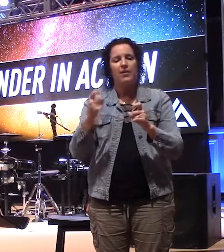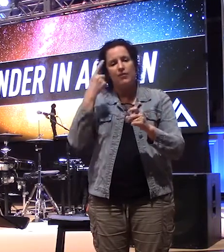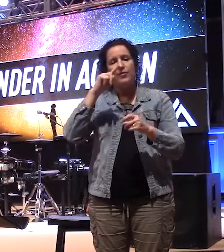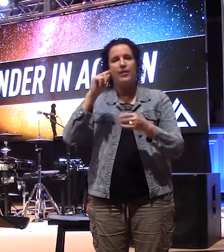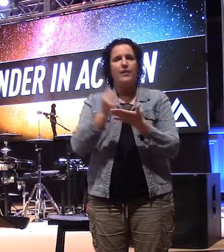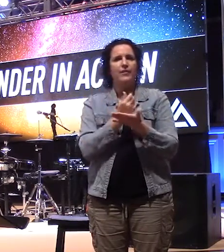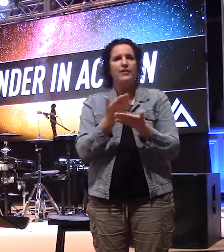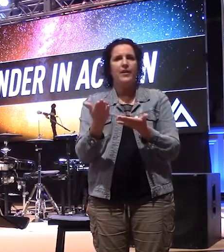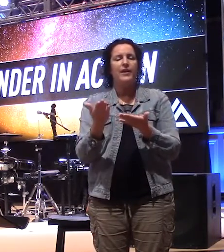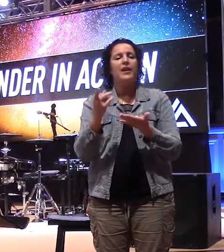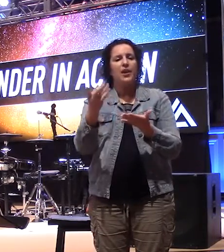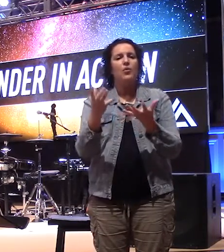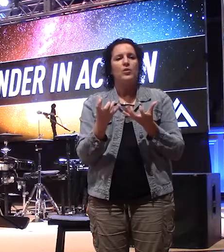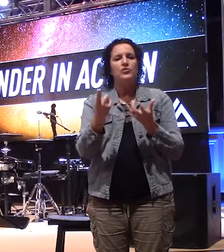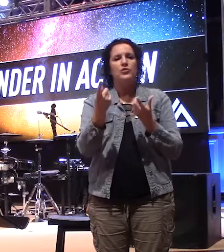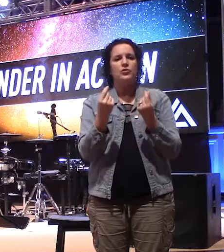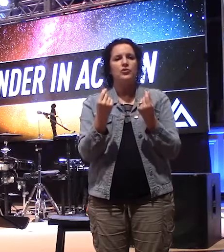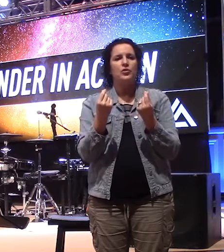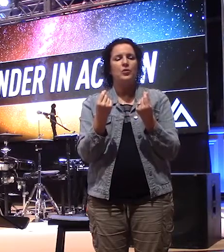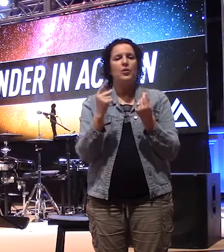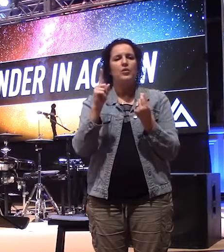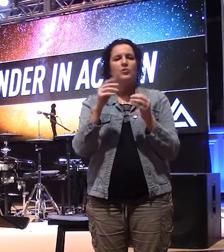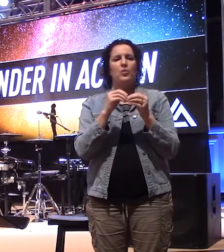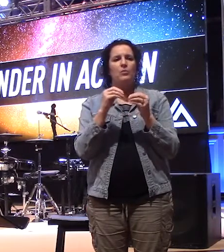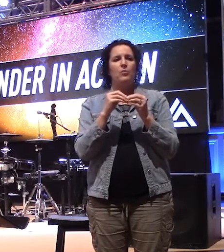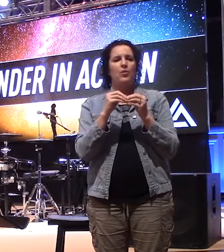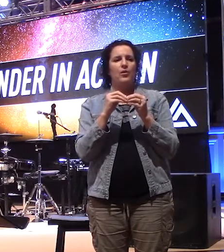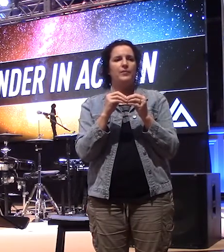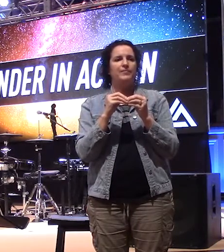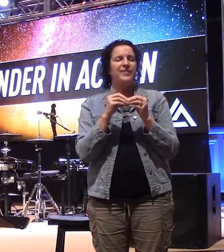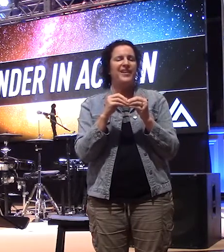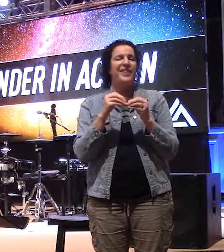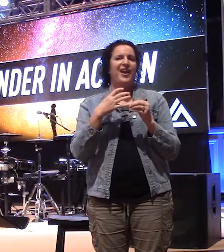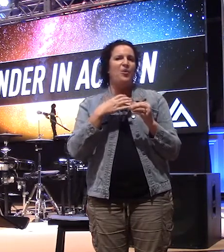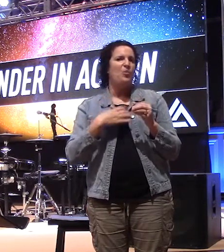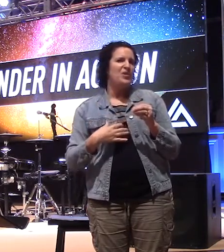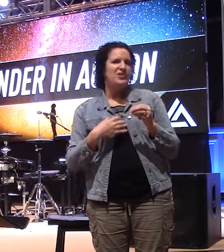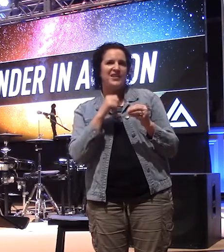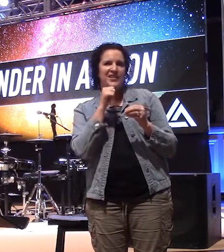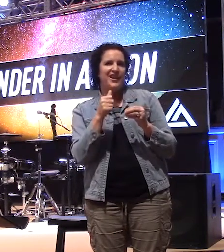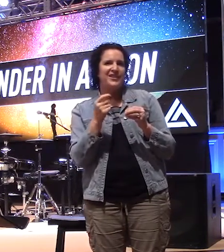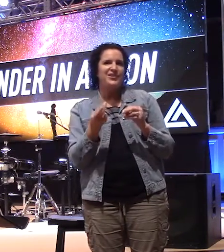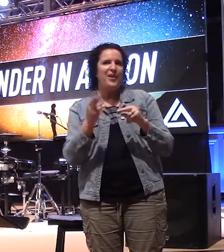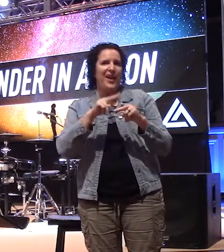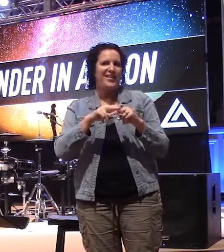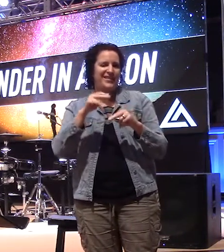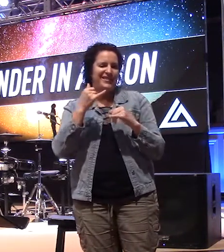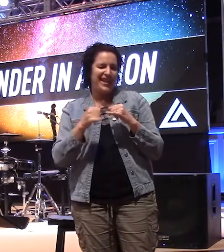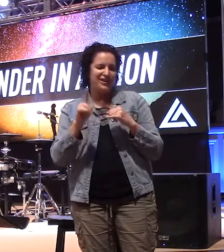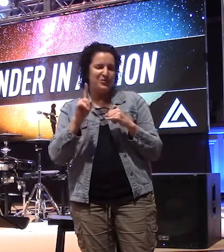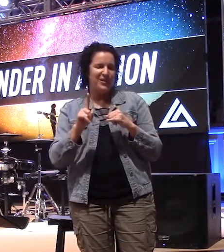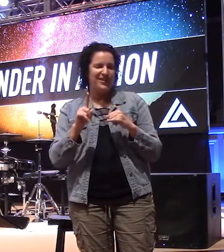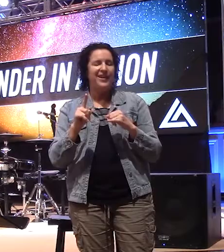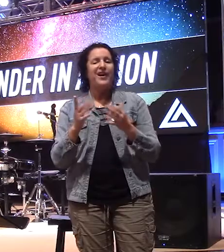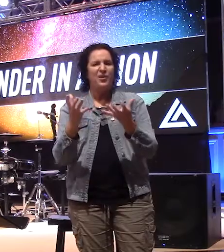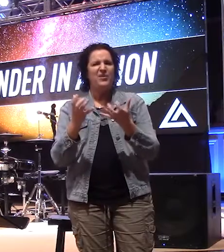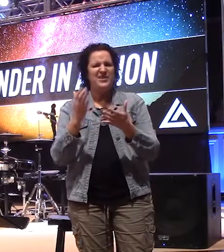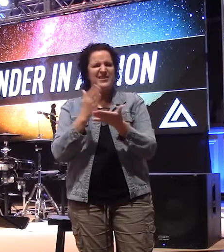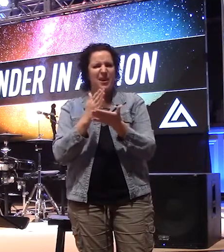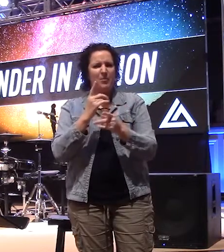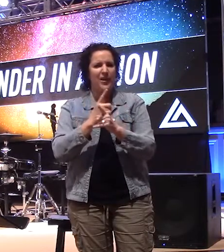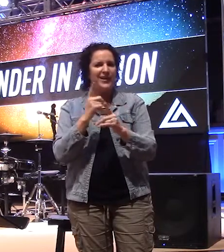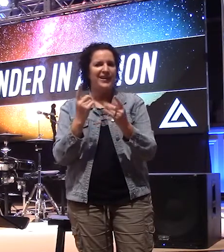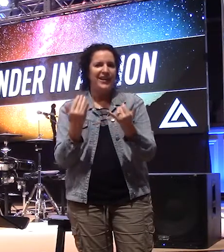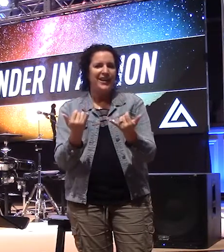do. There's one more. I wish we didn't have to add this last one. I wish we just stop right here. There's one more.